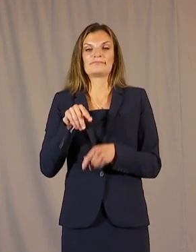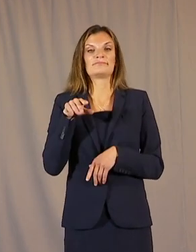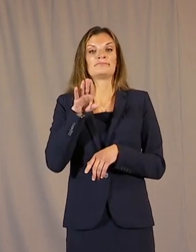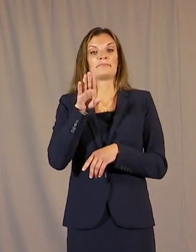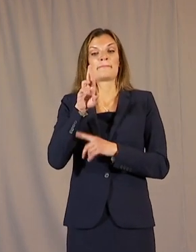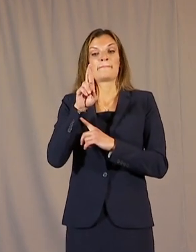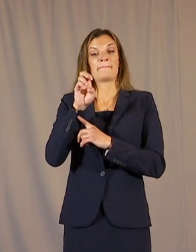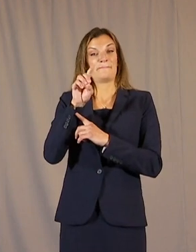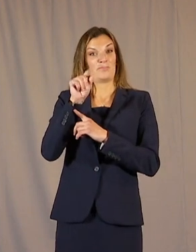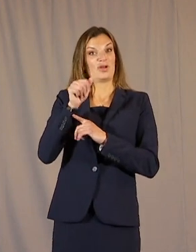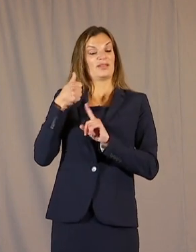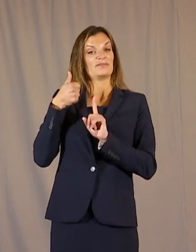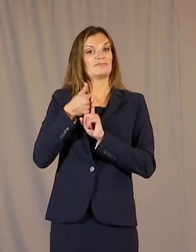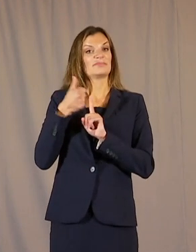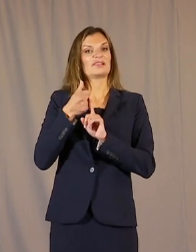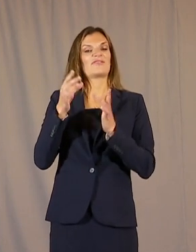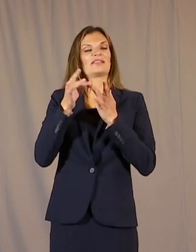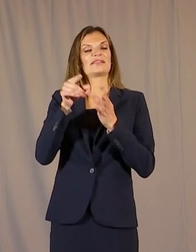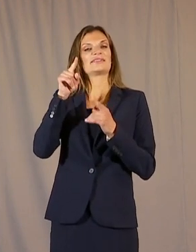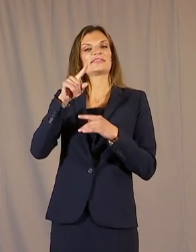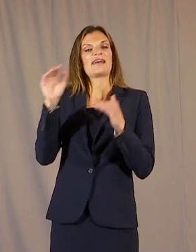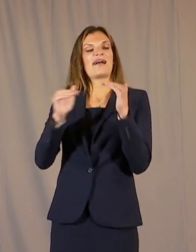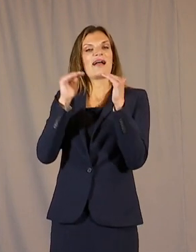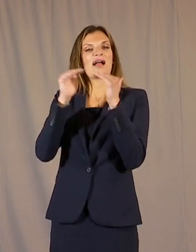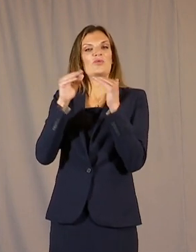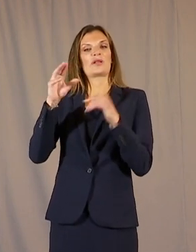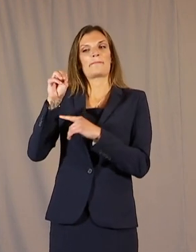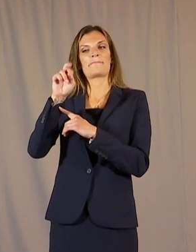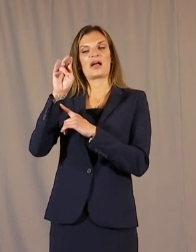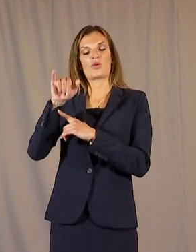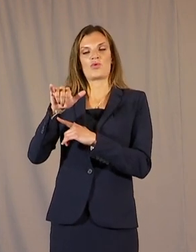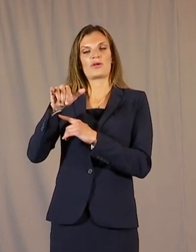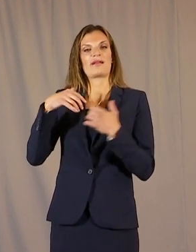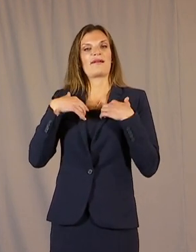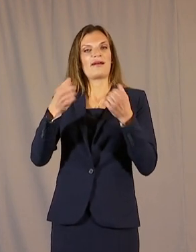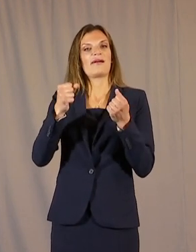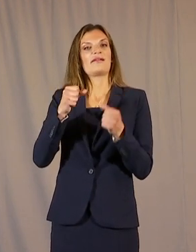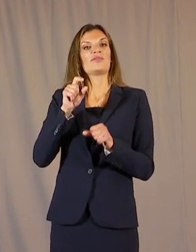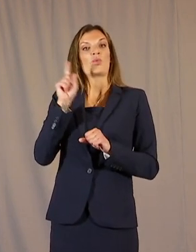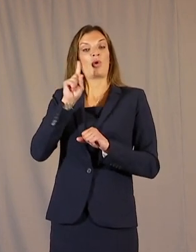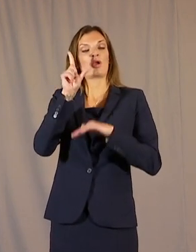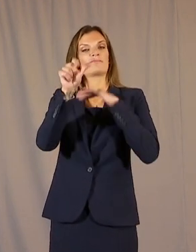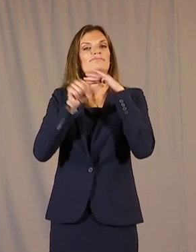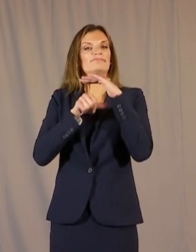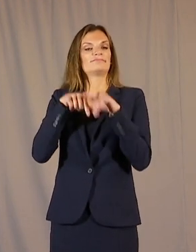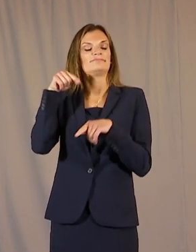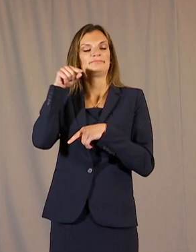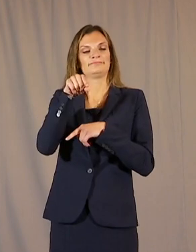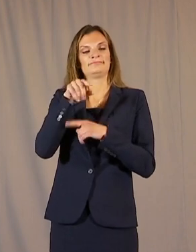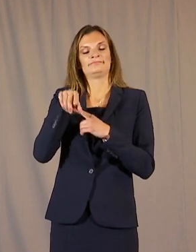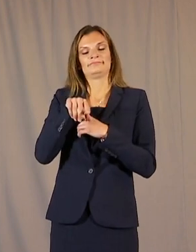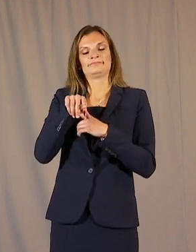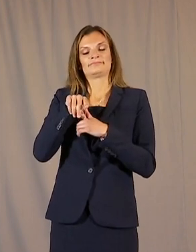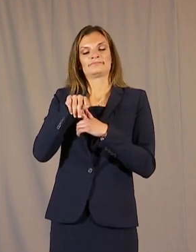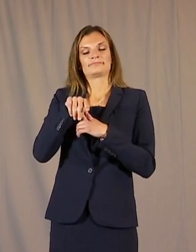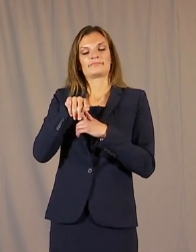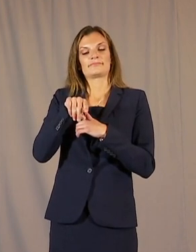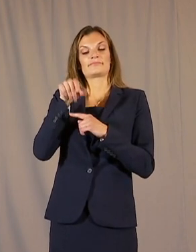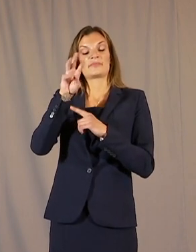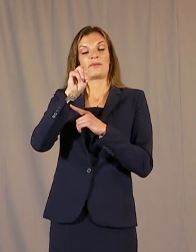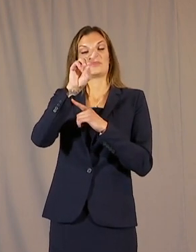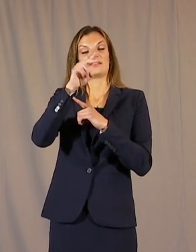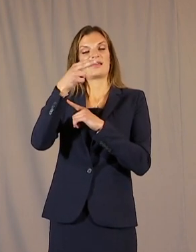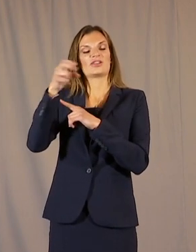leads the Office of Equity and Minority Health within the Office of Race, Equity, Diversity, and Inclusion at